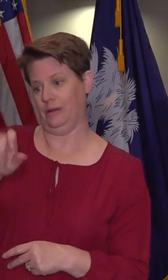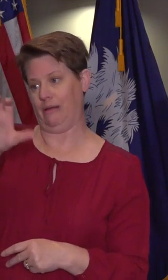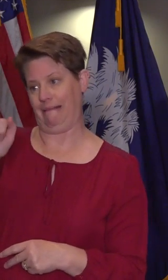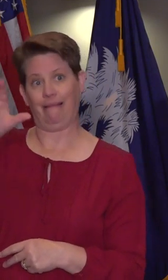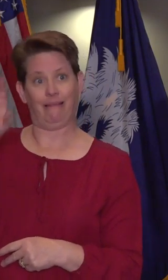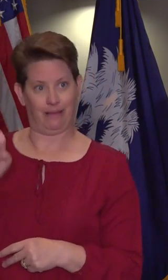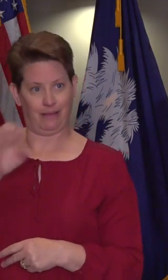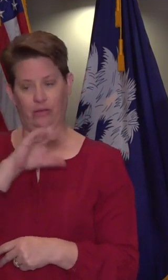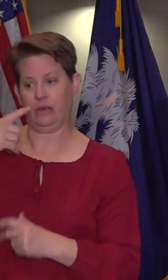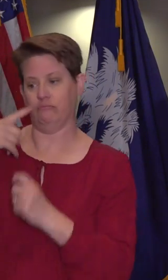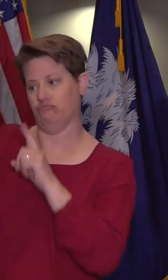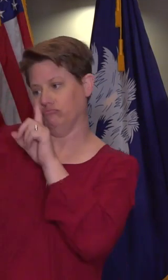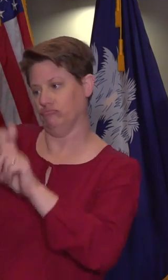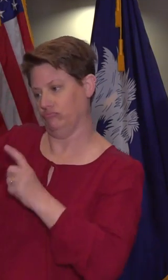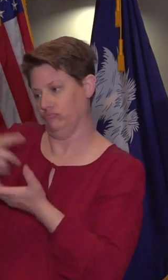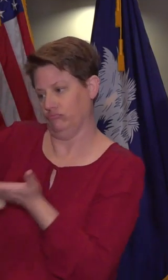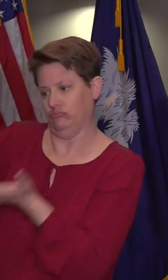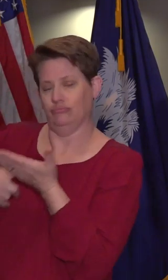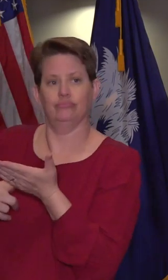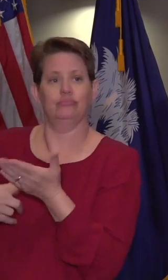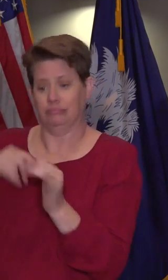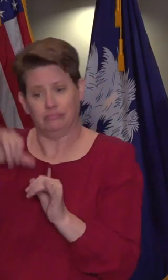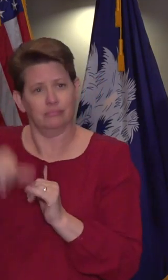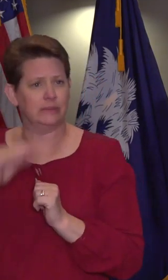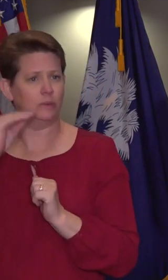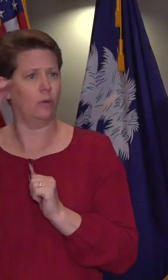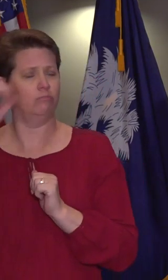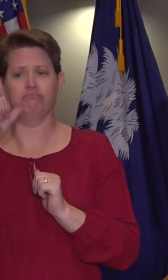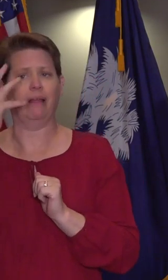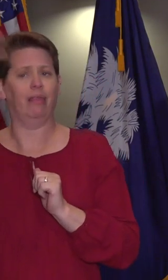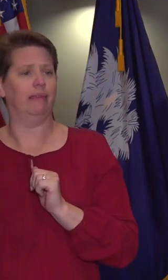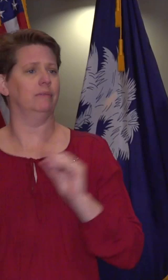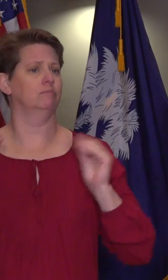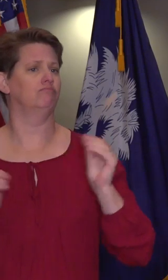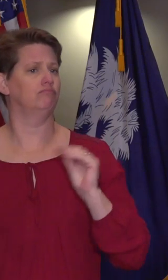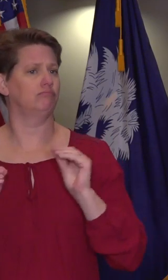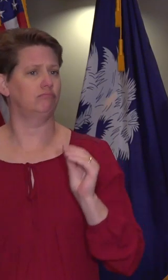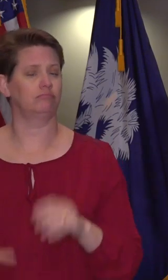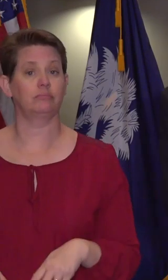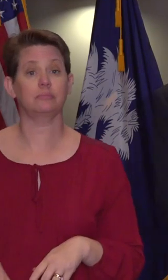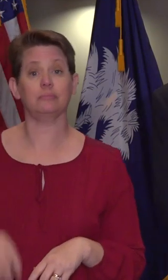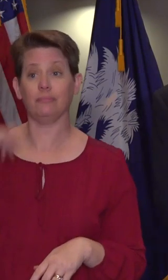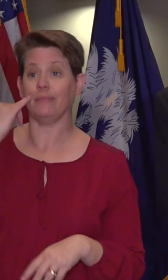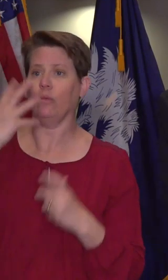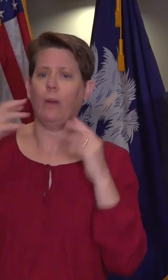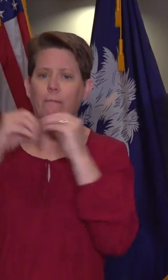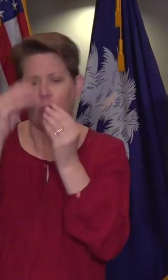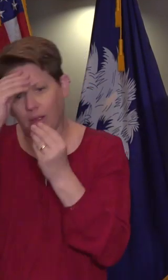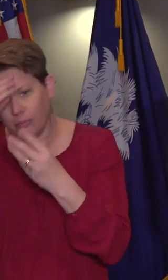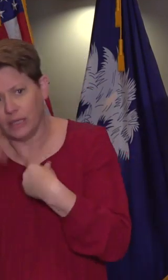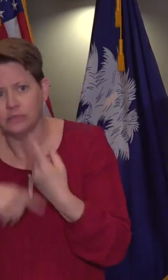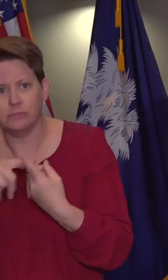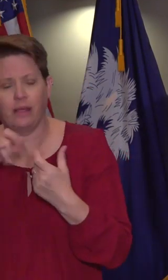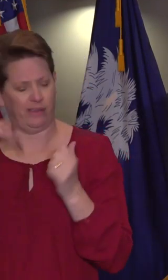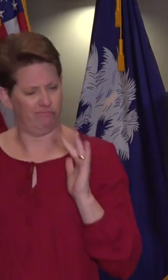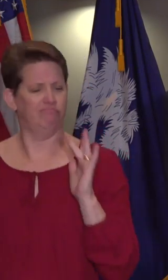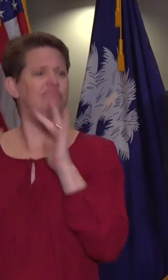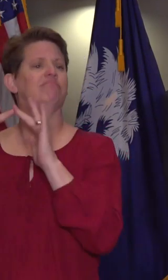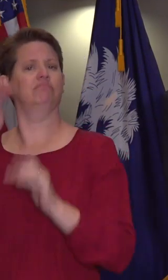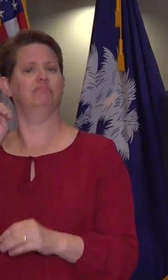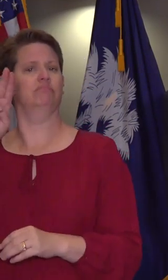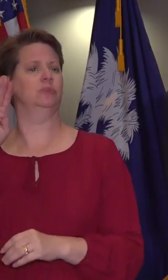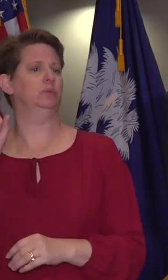be screened without having to leave home. You can reach out to MUSC for more details on its telehealth